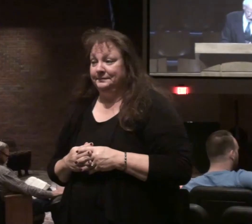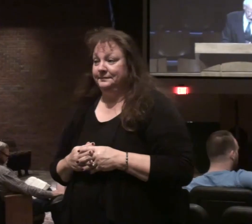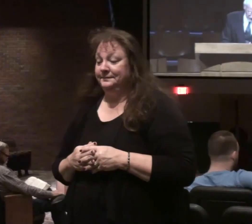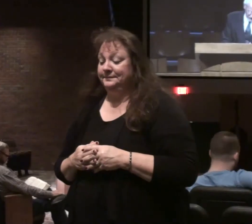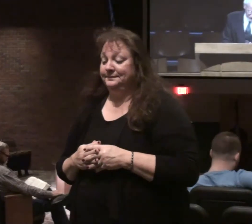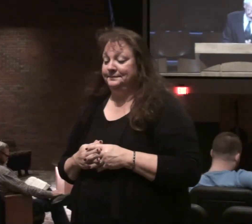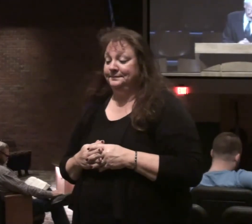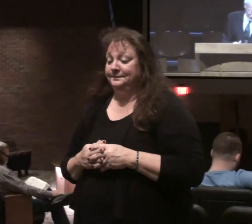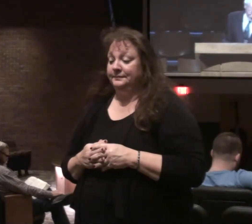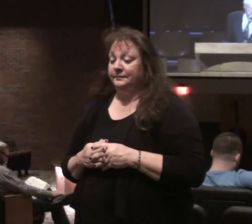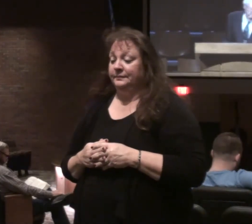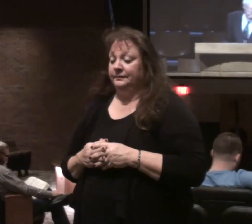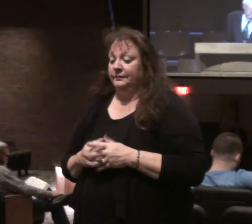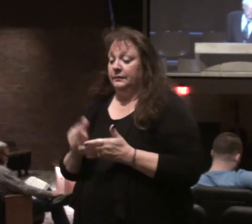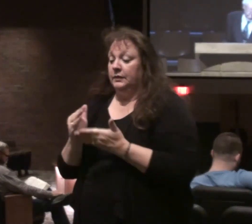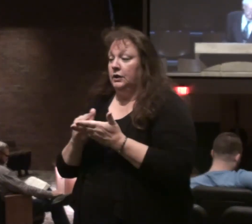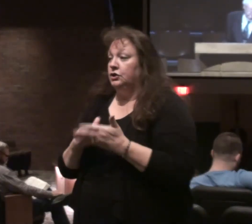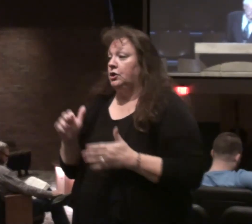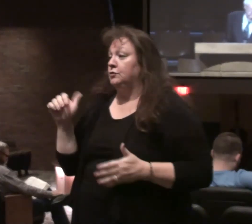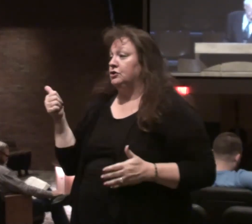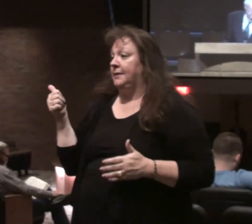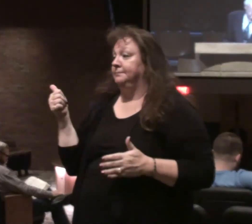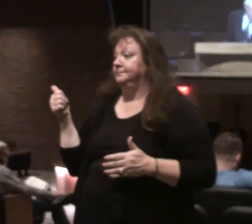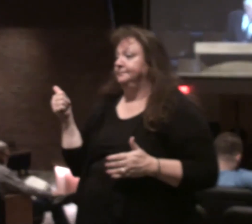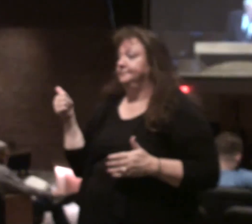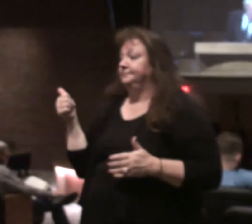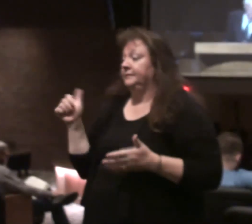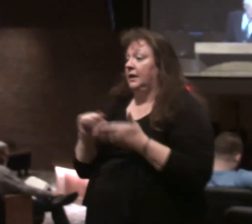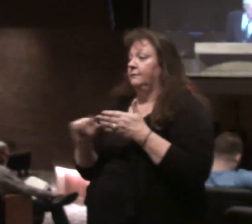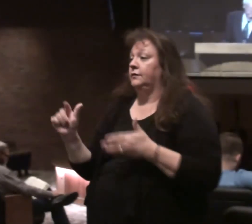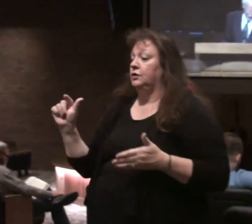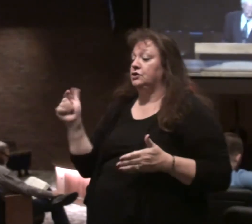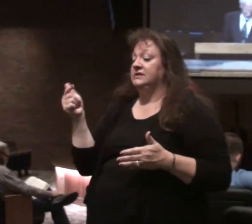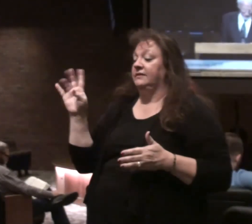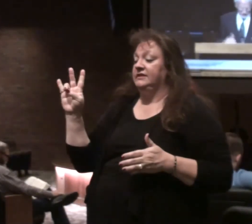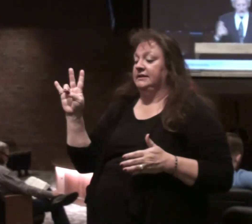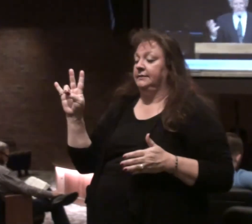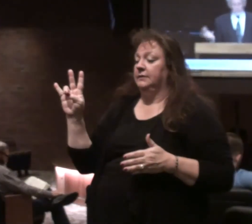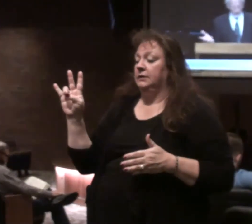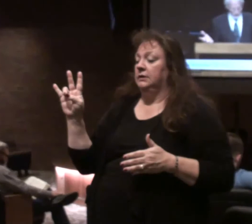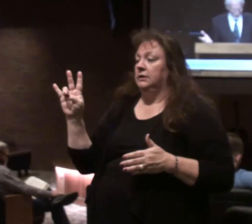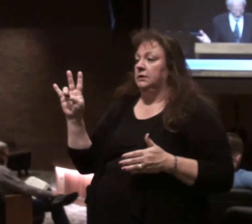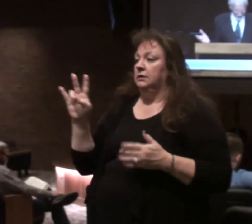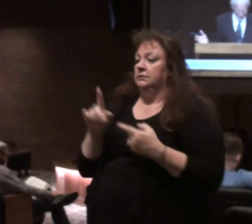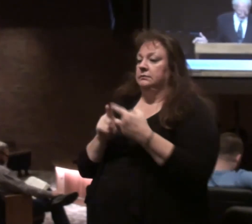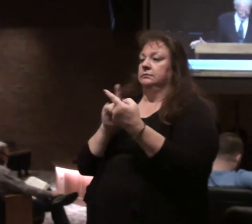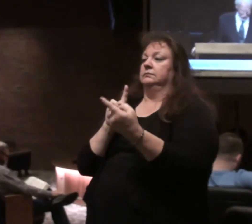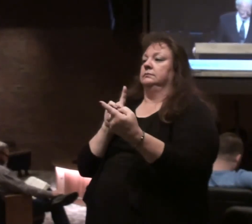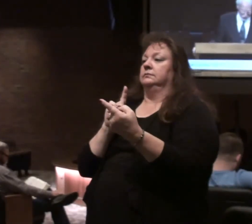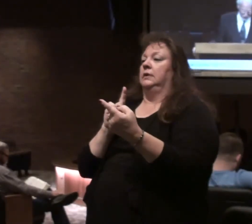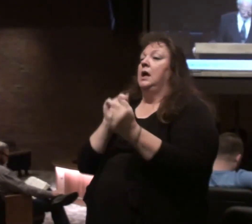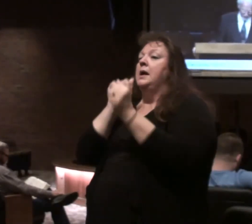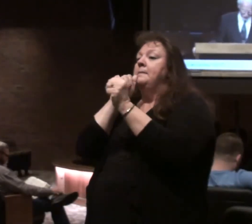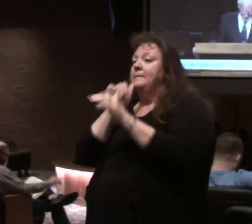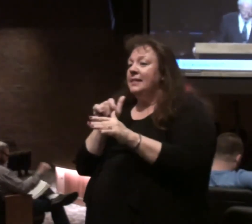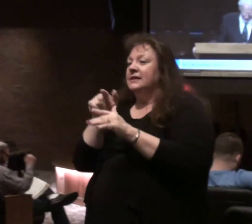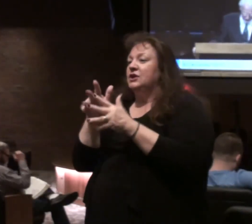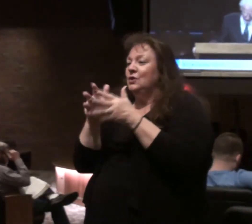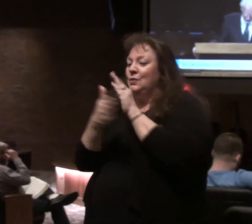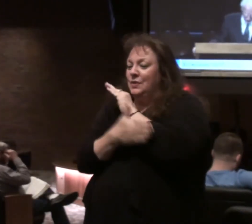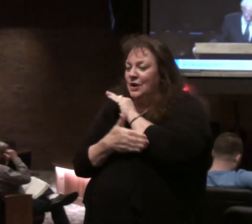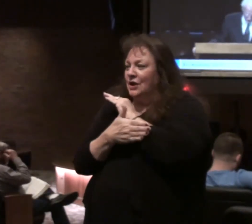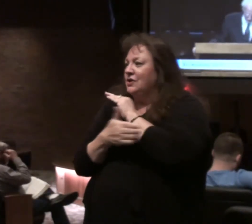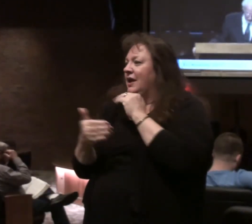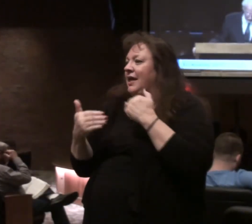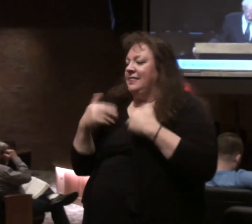Look at in chapter 10, verse 17. The contrast. Blessed are you, O land, whose king